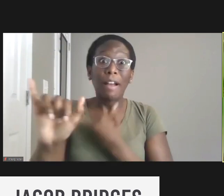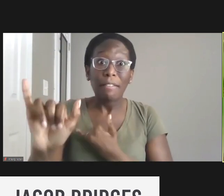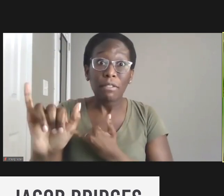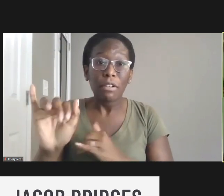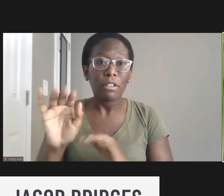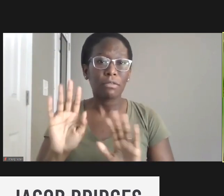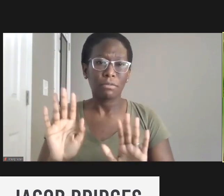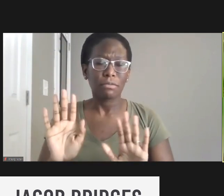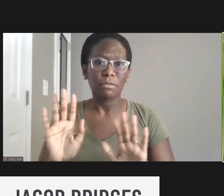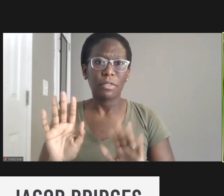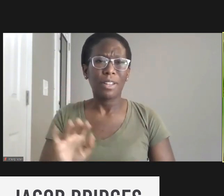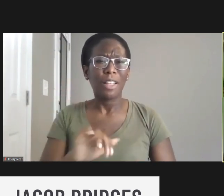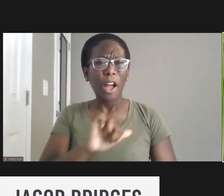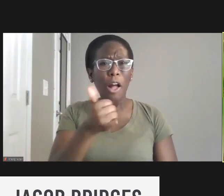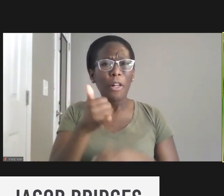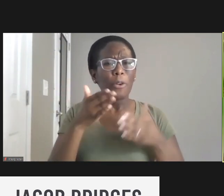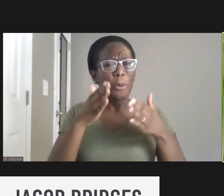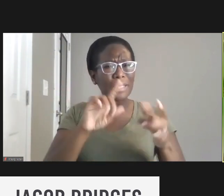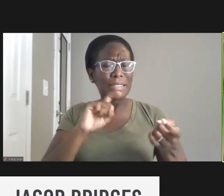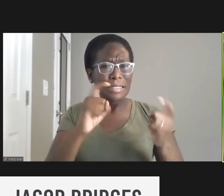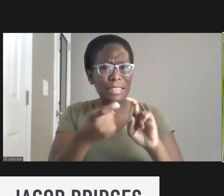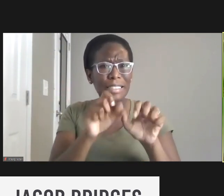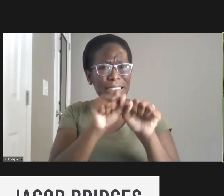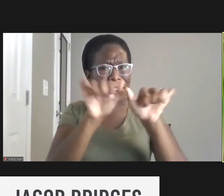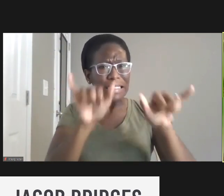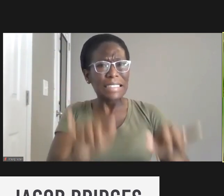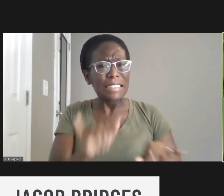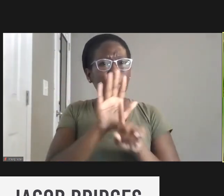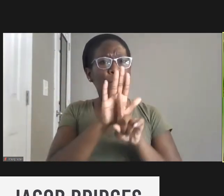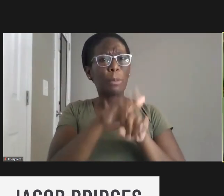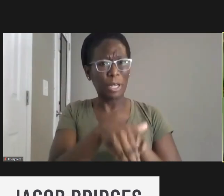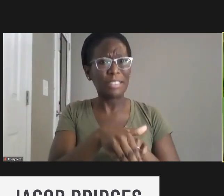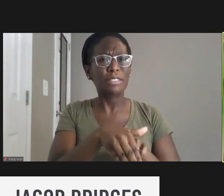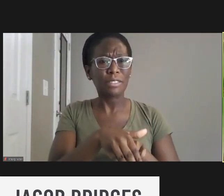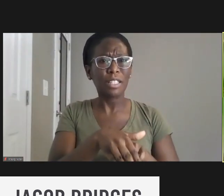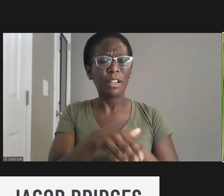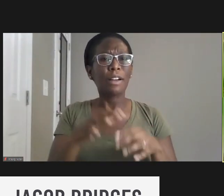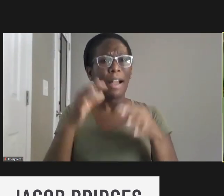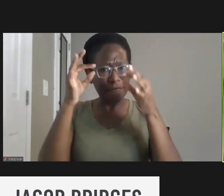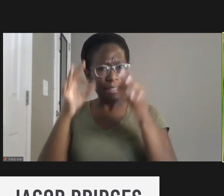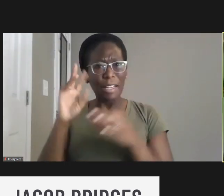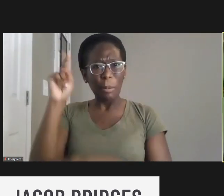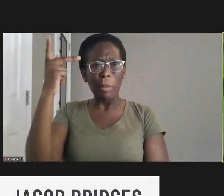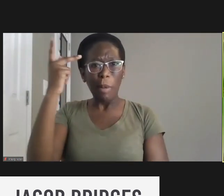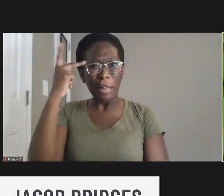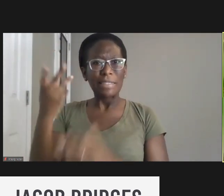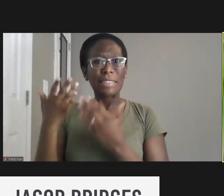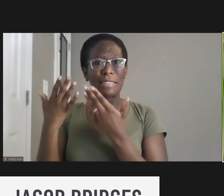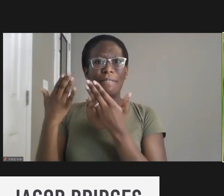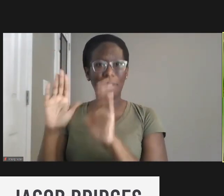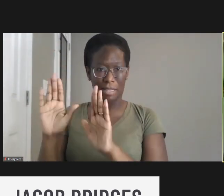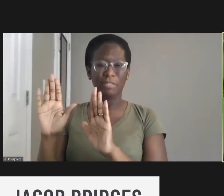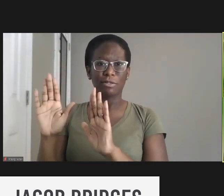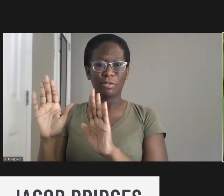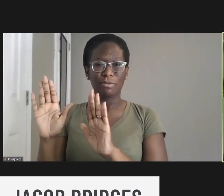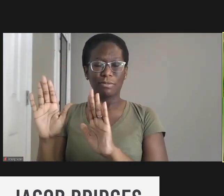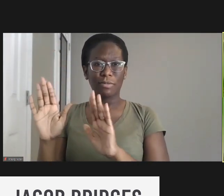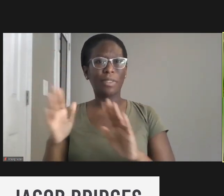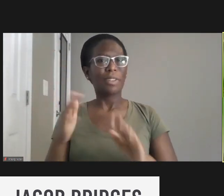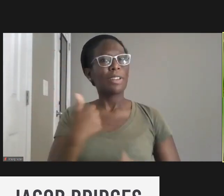change systems of oppression. So I decided to walk away from politics and open myself up